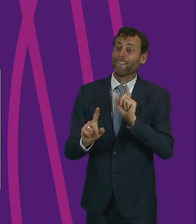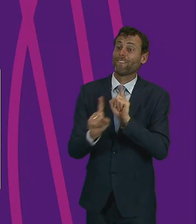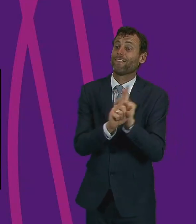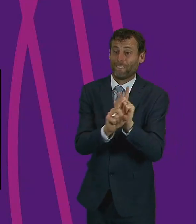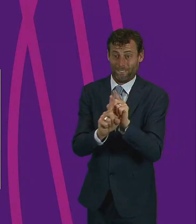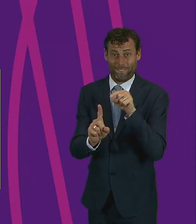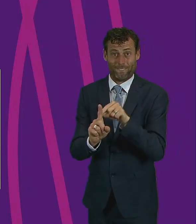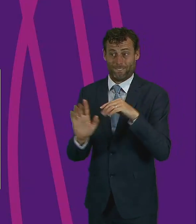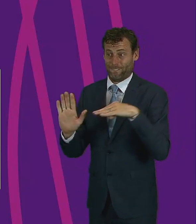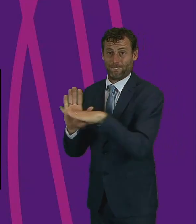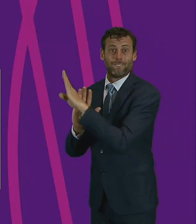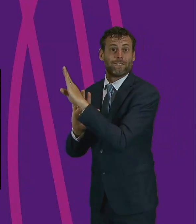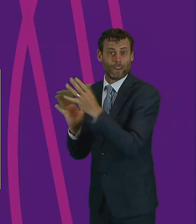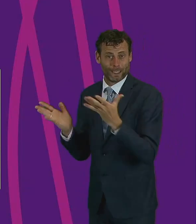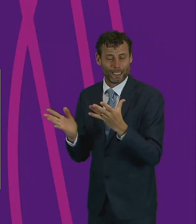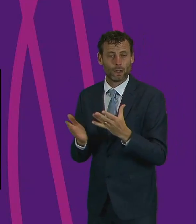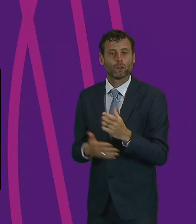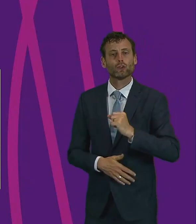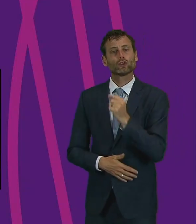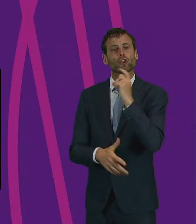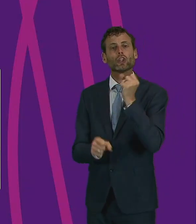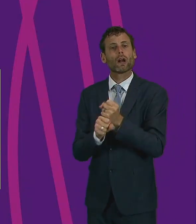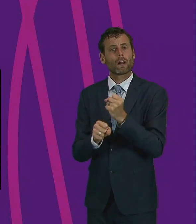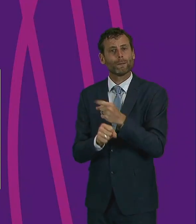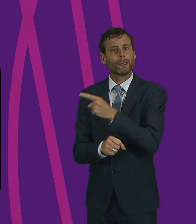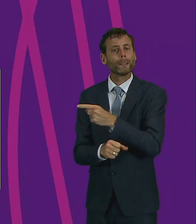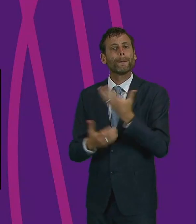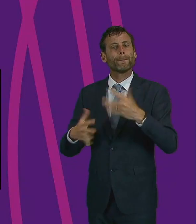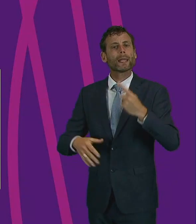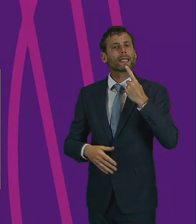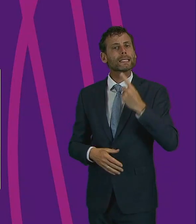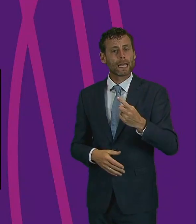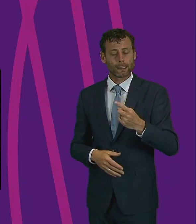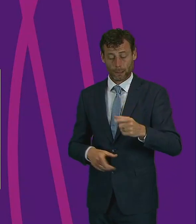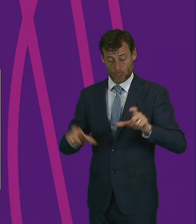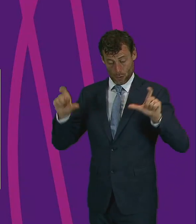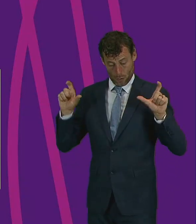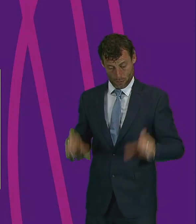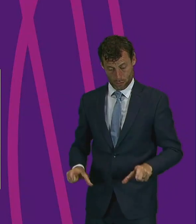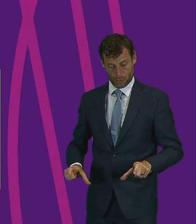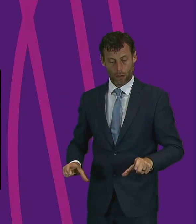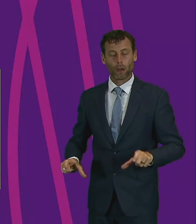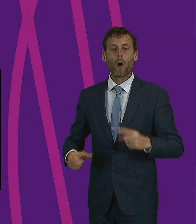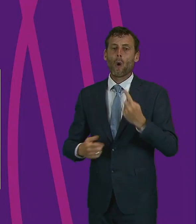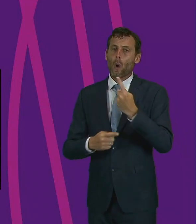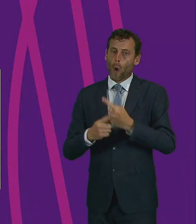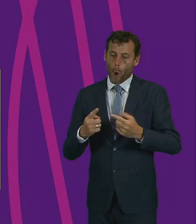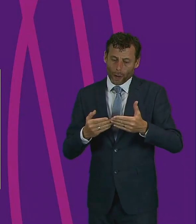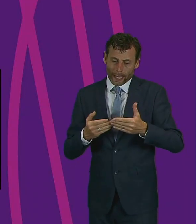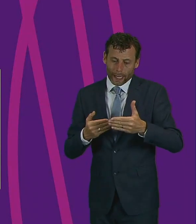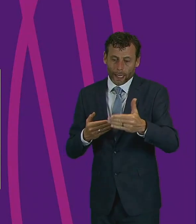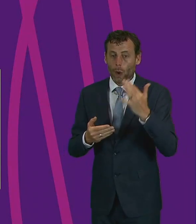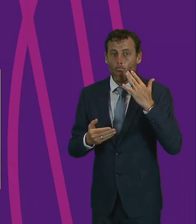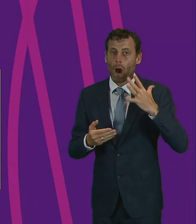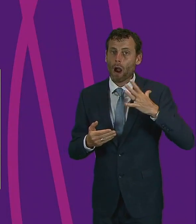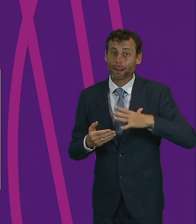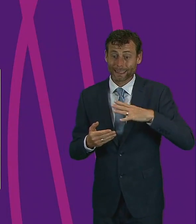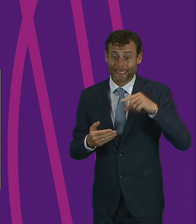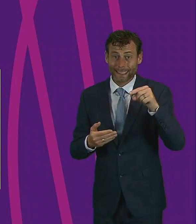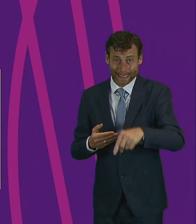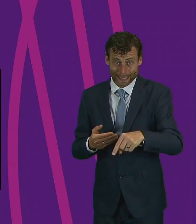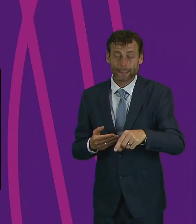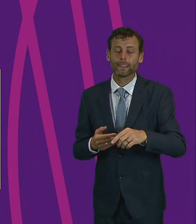because of this. The Scottish Government has said and will not keep them in place for a moment longer than is necessary. Throughout the